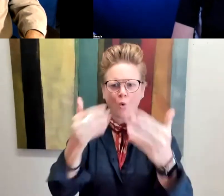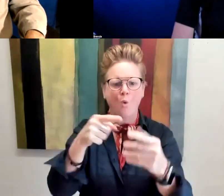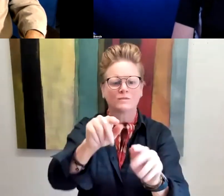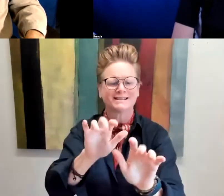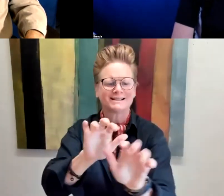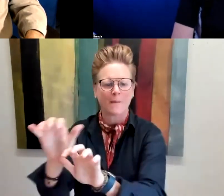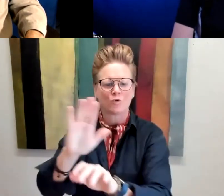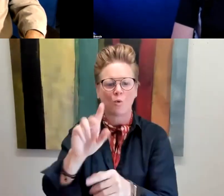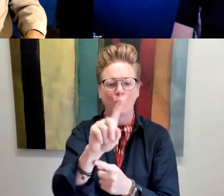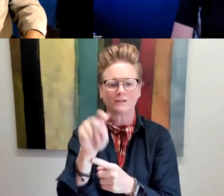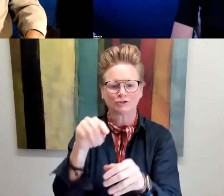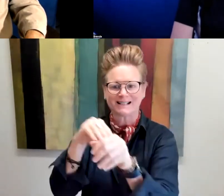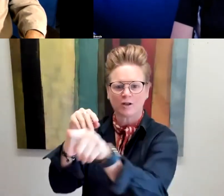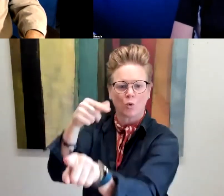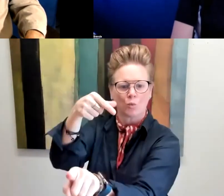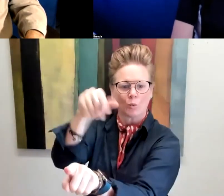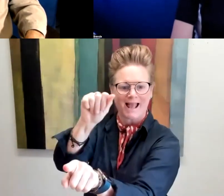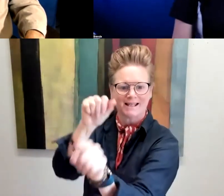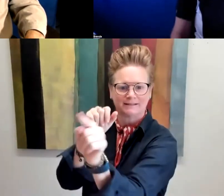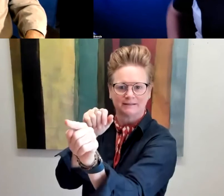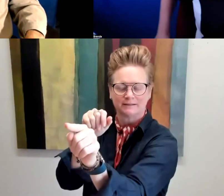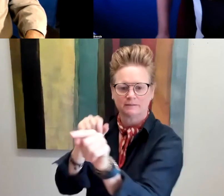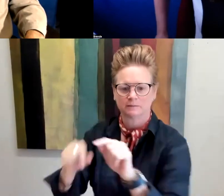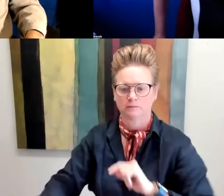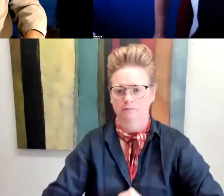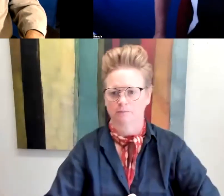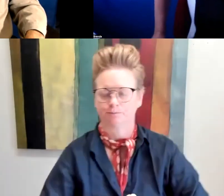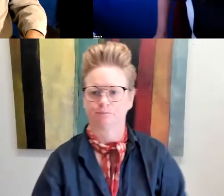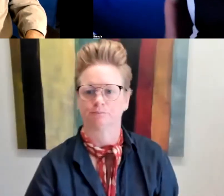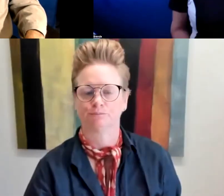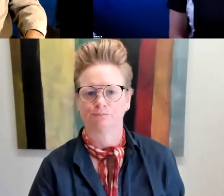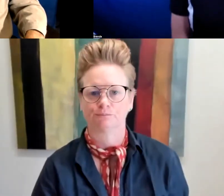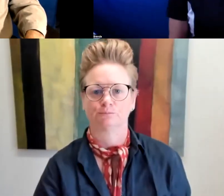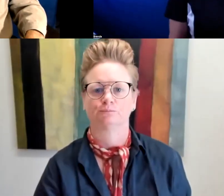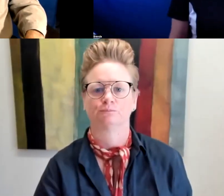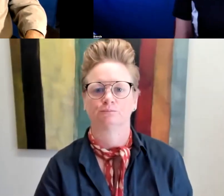I see somebody raise their hand. Go ahead and type your question in the Q&A.